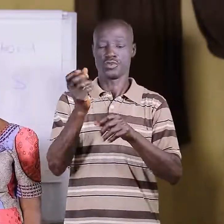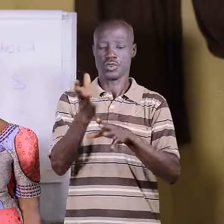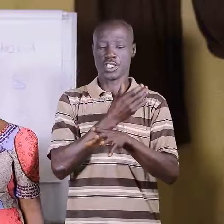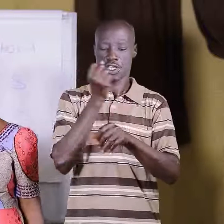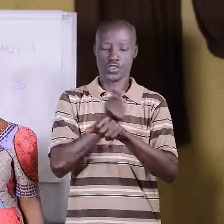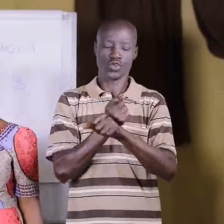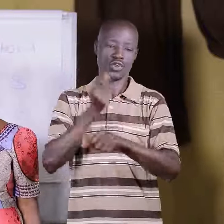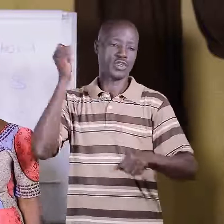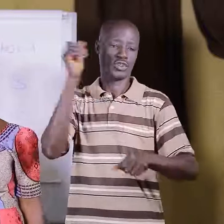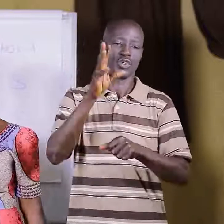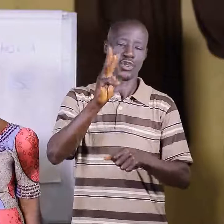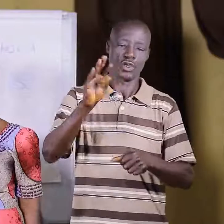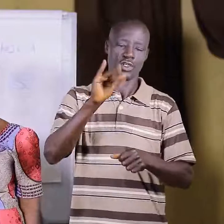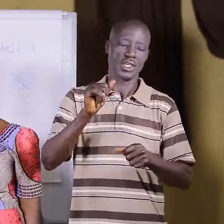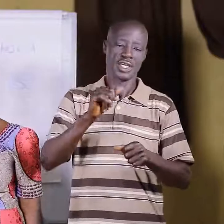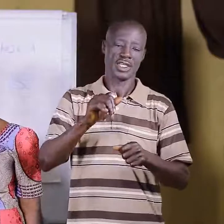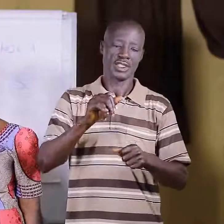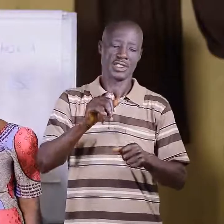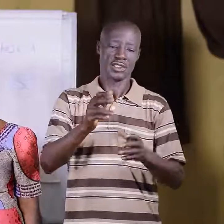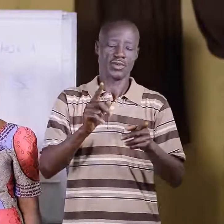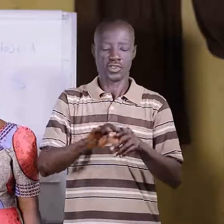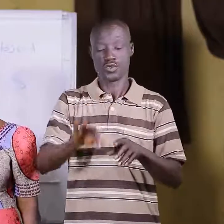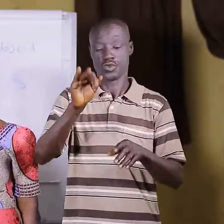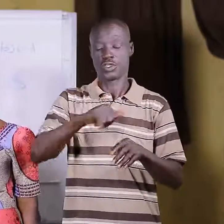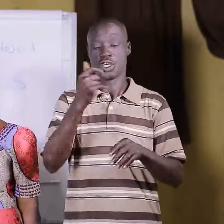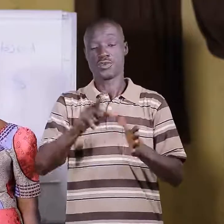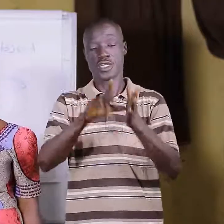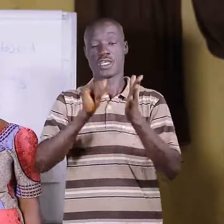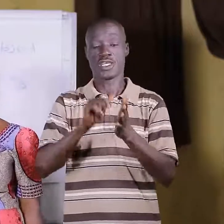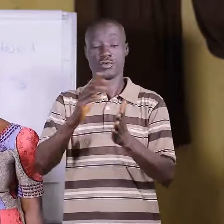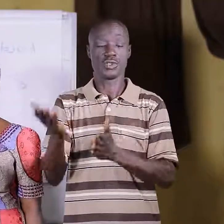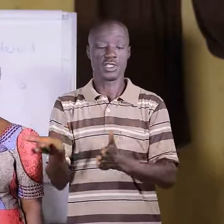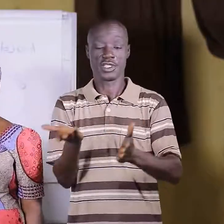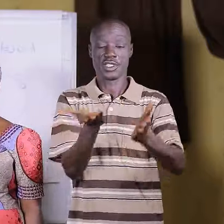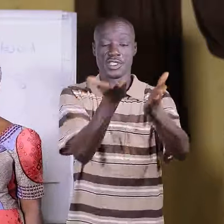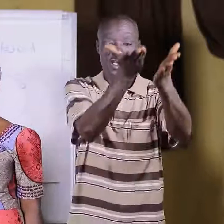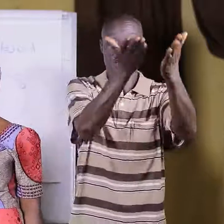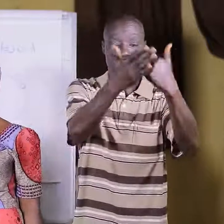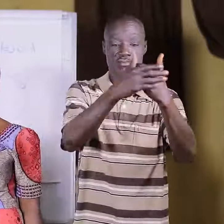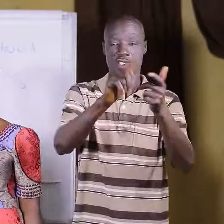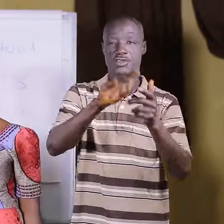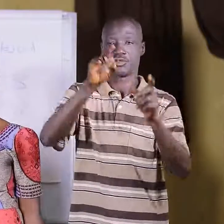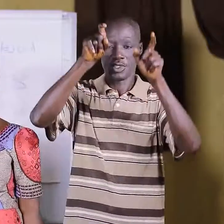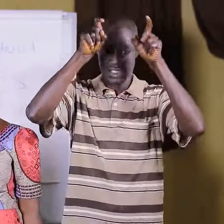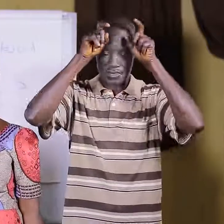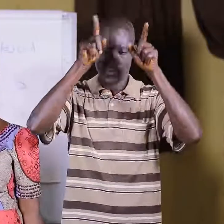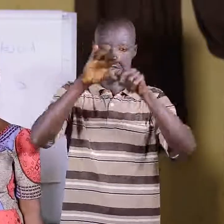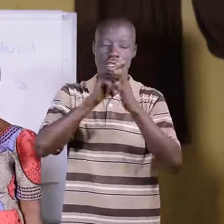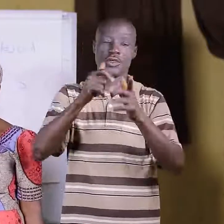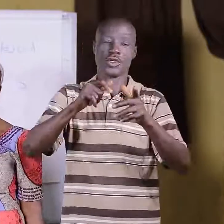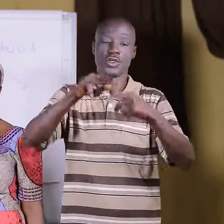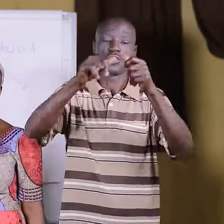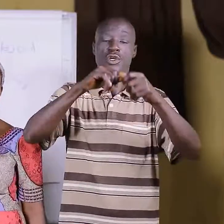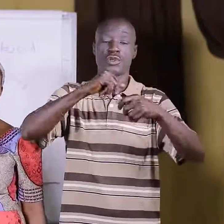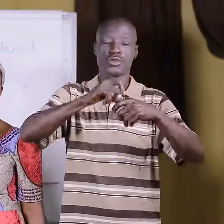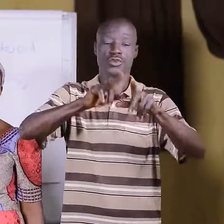to choose any other leader that would take them where? That would take them back to the land of Egypt so that they would go and continue